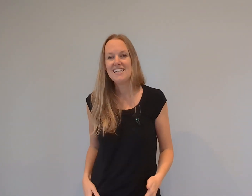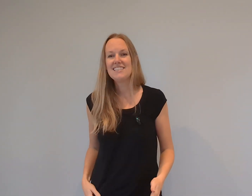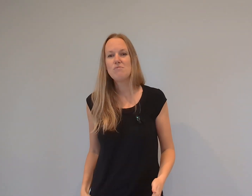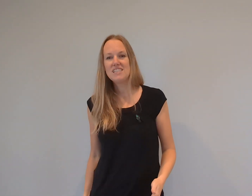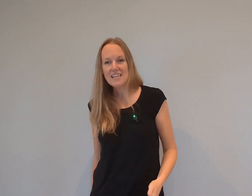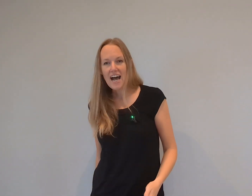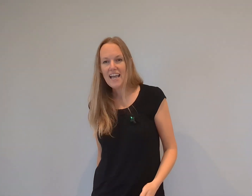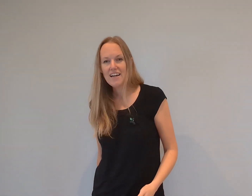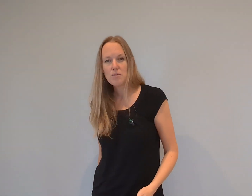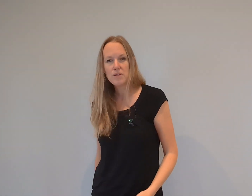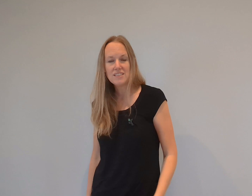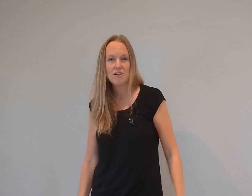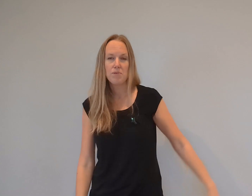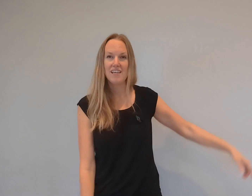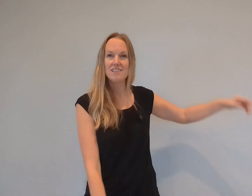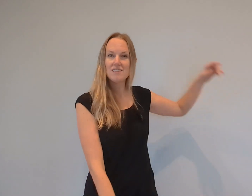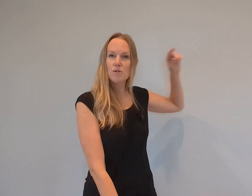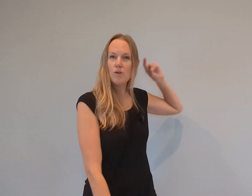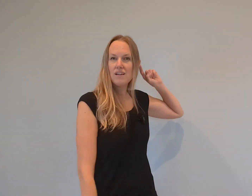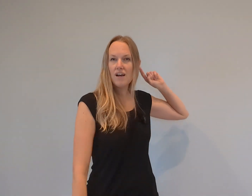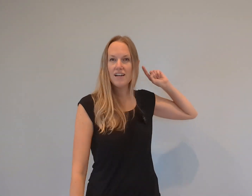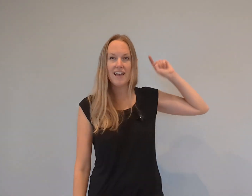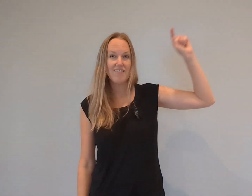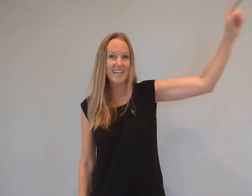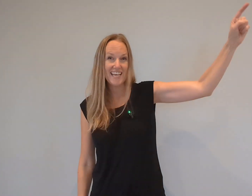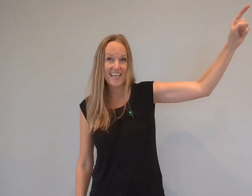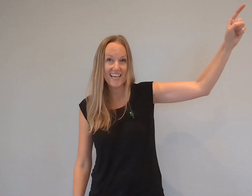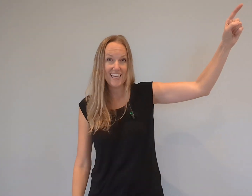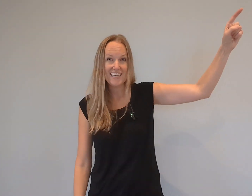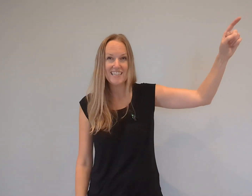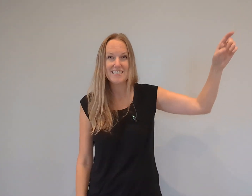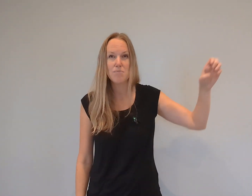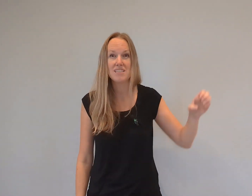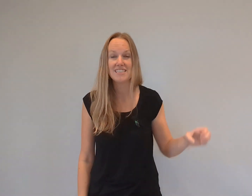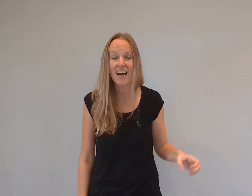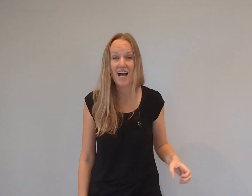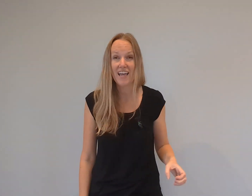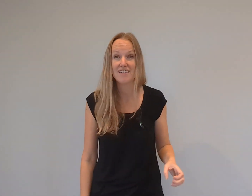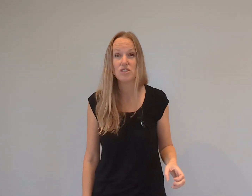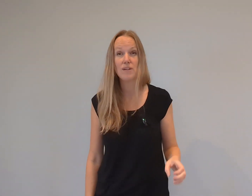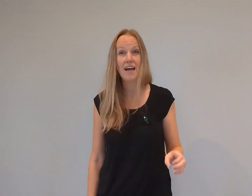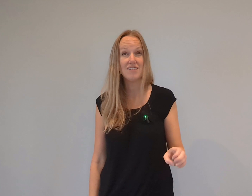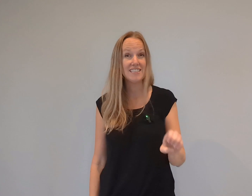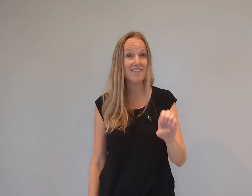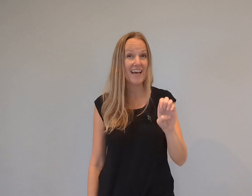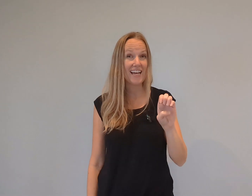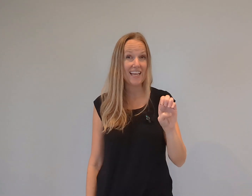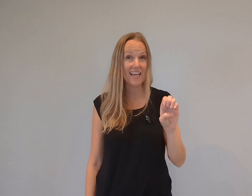is the Messiah, the Prince of Peace. So we're pointing to God in heaven. He is the Messiah. So now instead of that